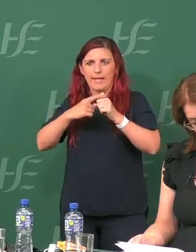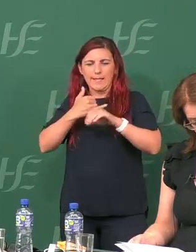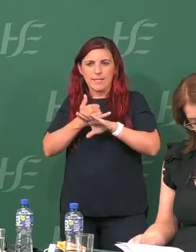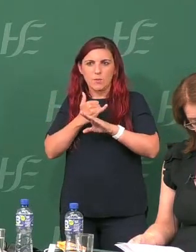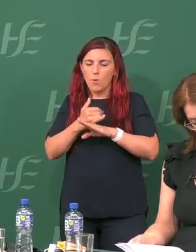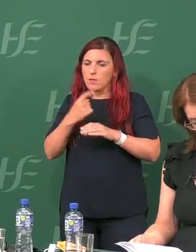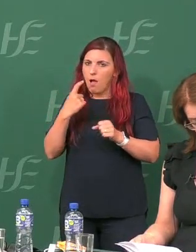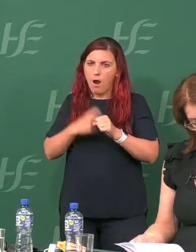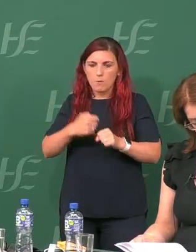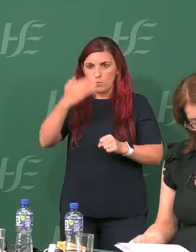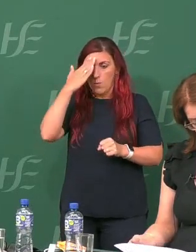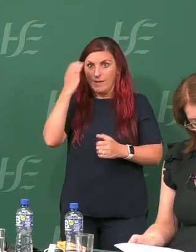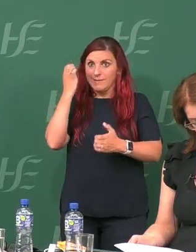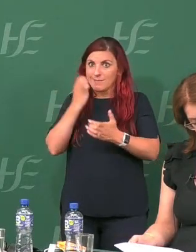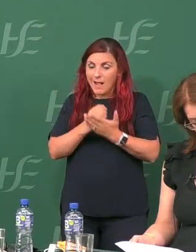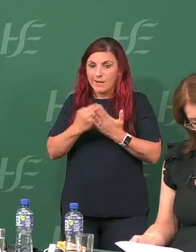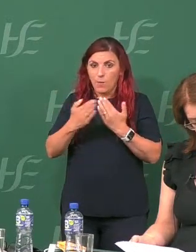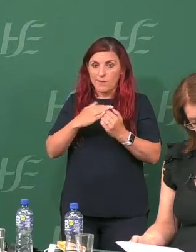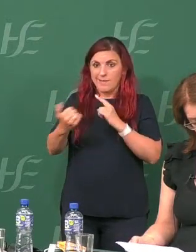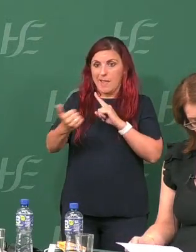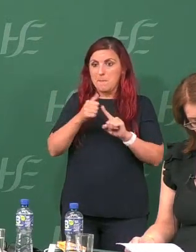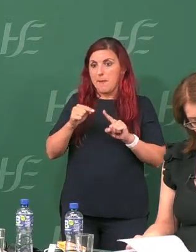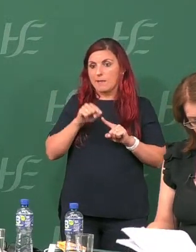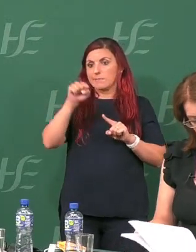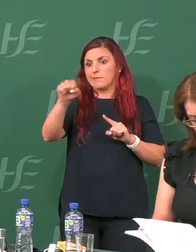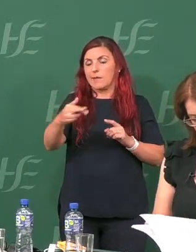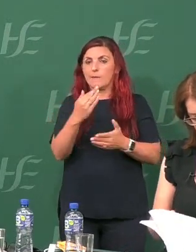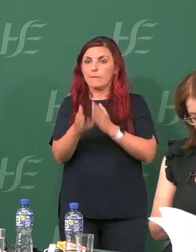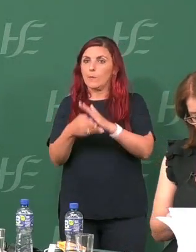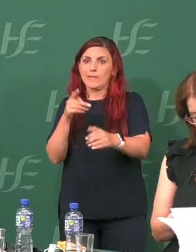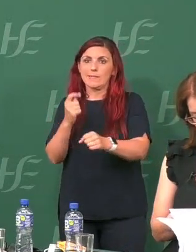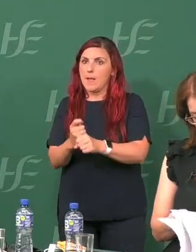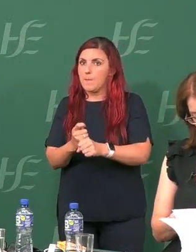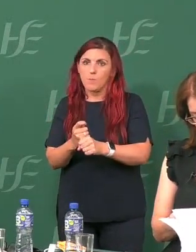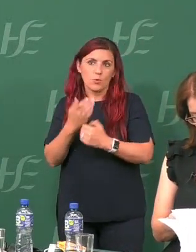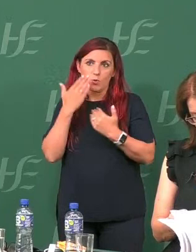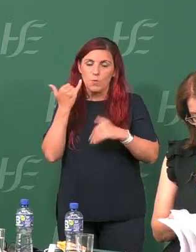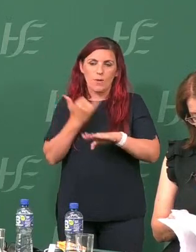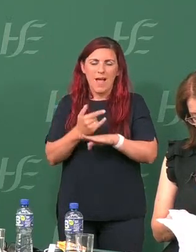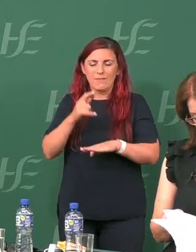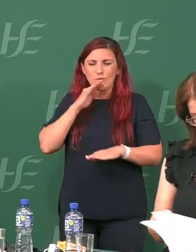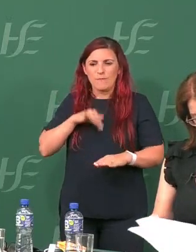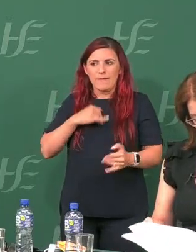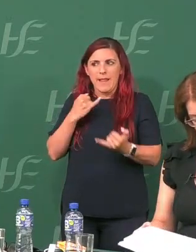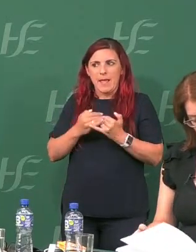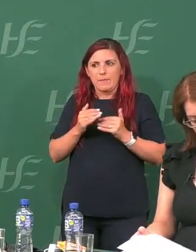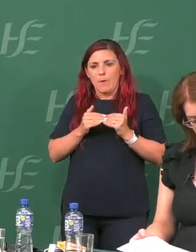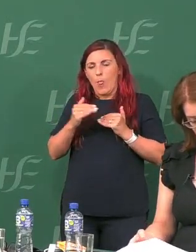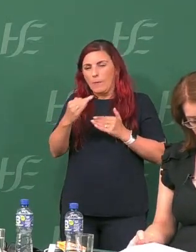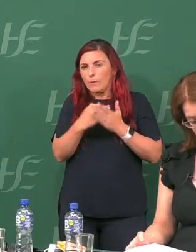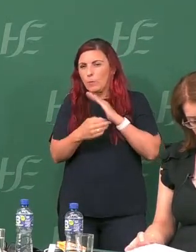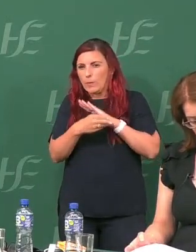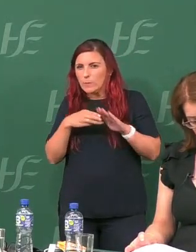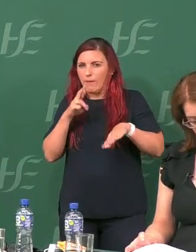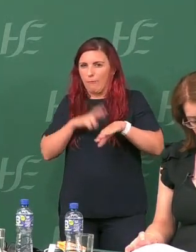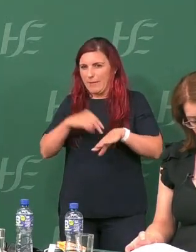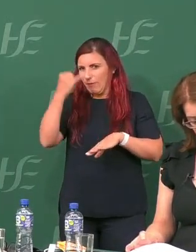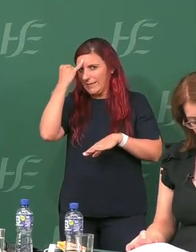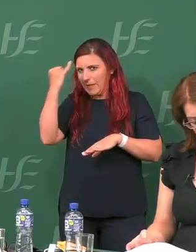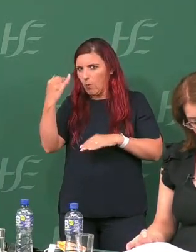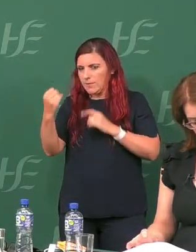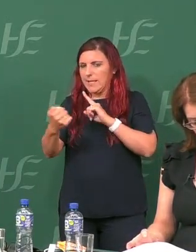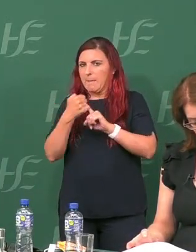on hospitalizations and ICU at this stage. And that's why, Sean, I made a point. I think we'll have a better indications over the next 2 to 3 weeks.